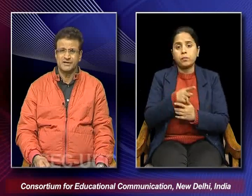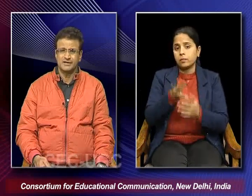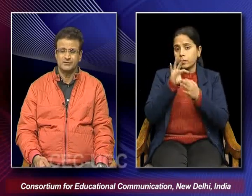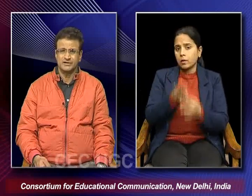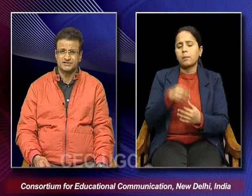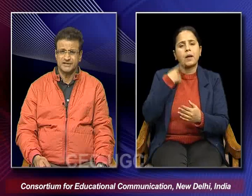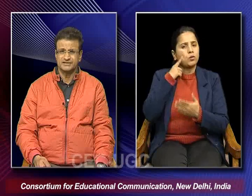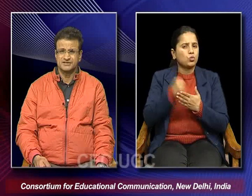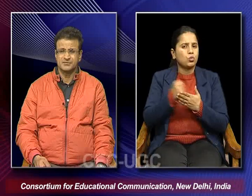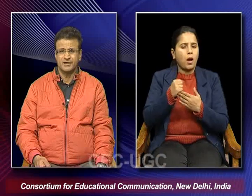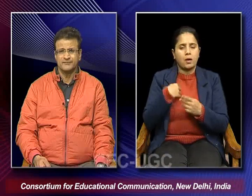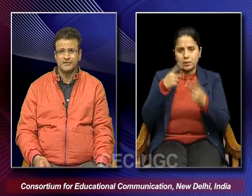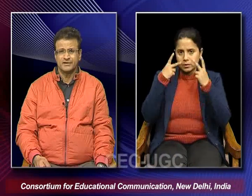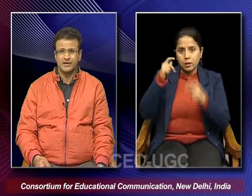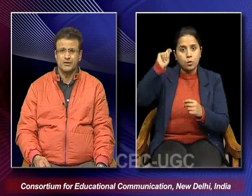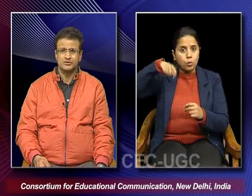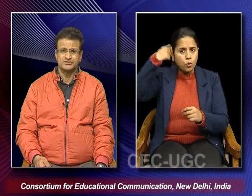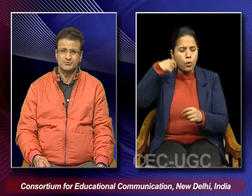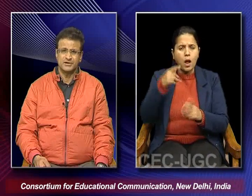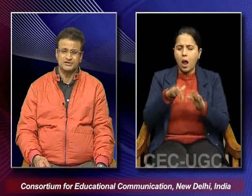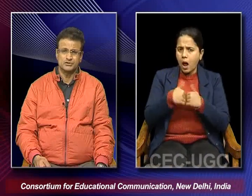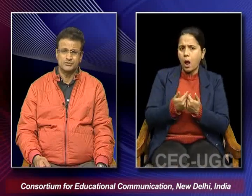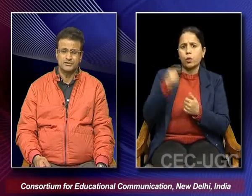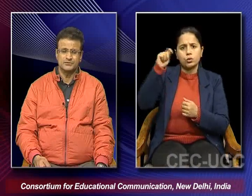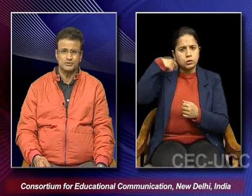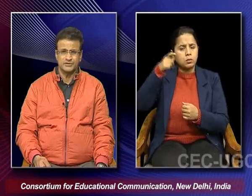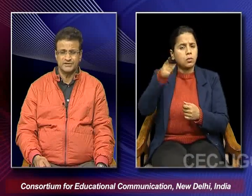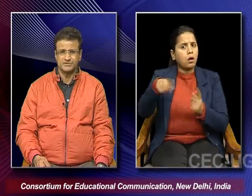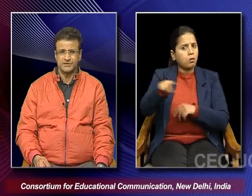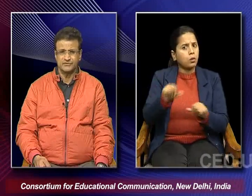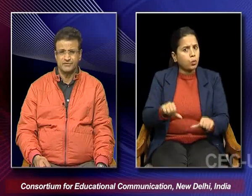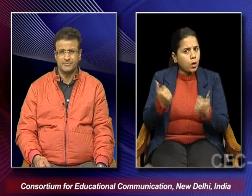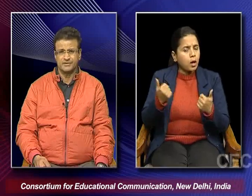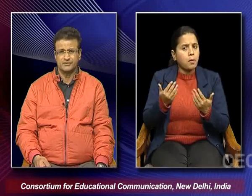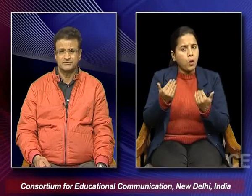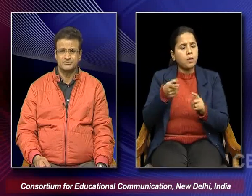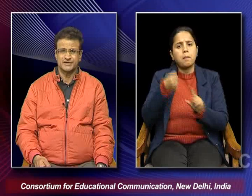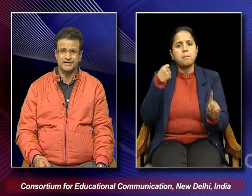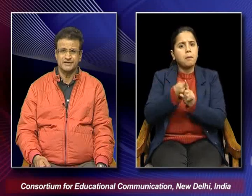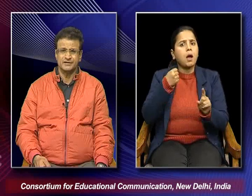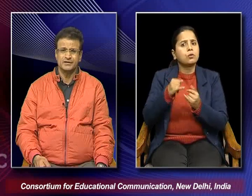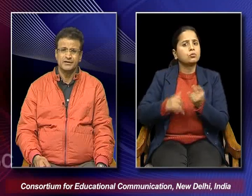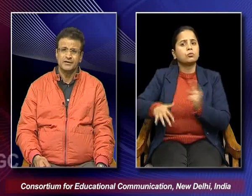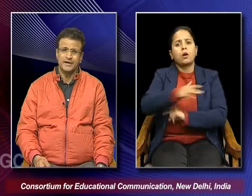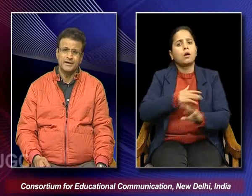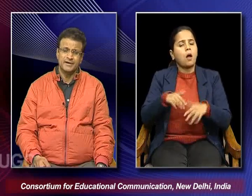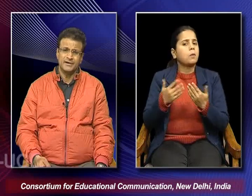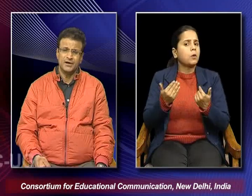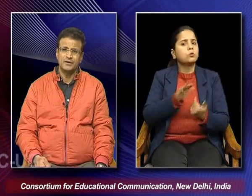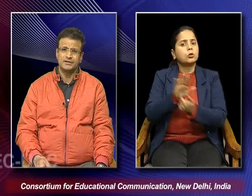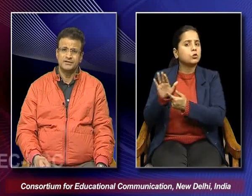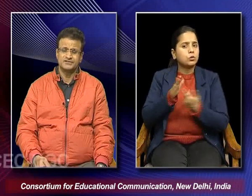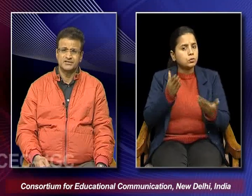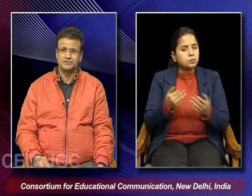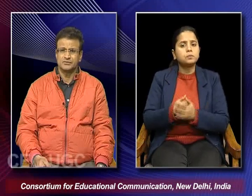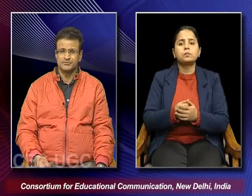we try to understand cinema, that how cinema is able to create some kind of an impact on the society, and how